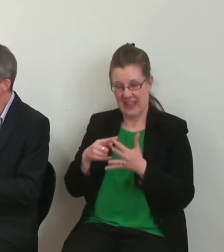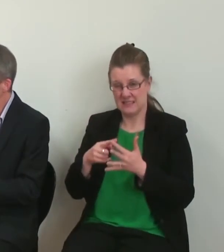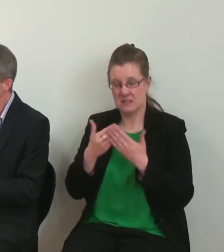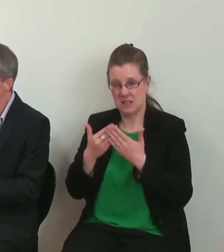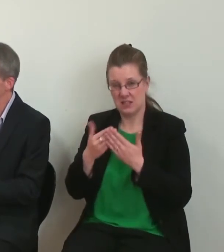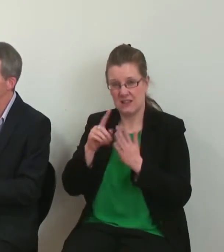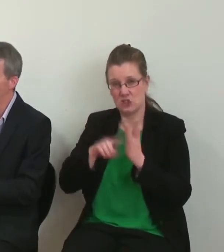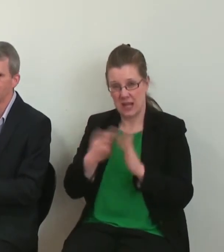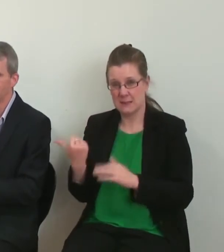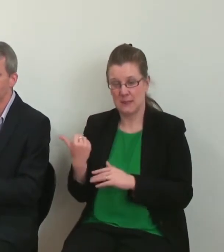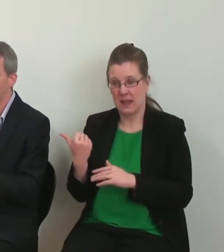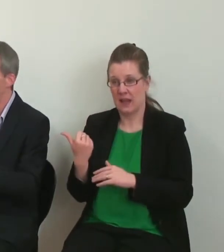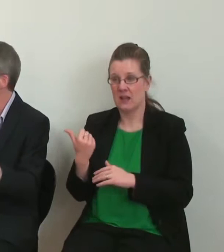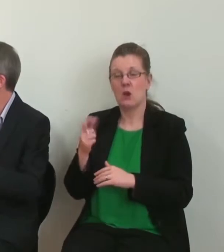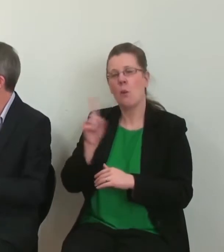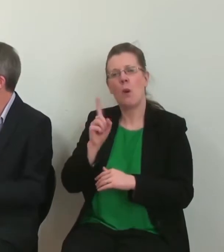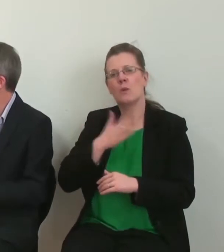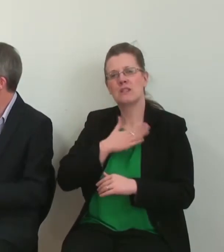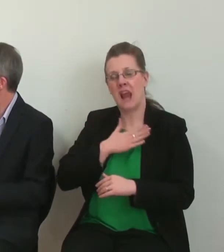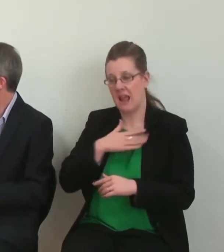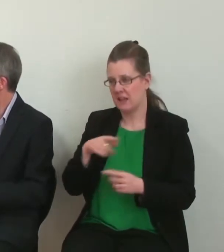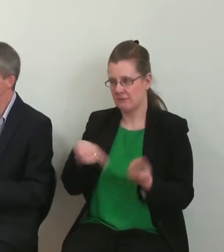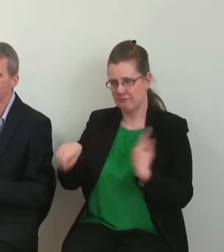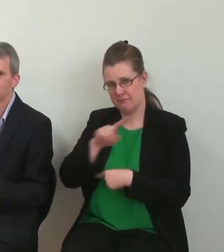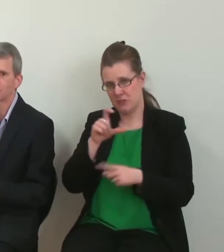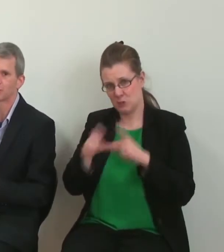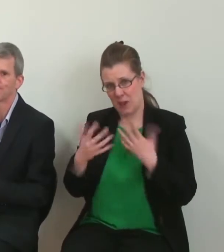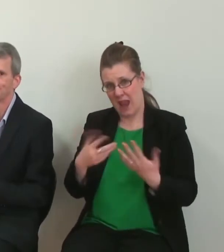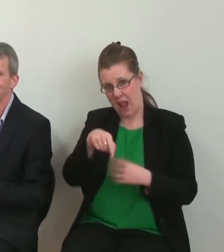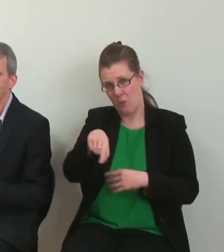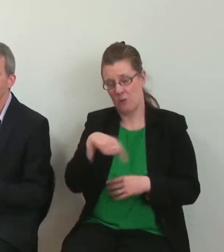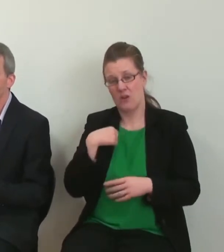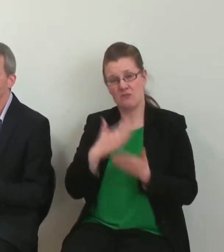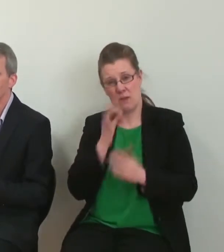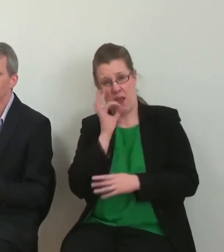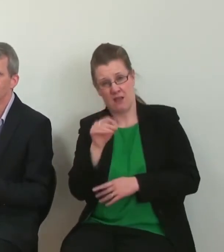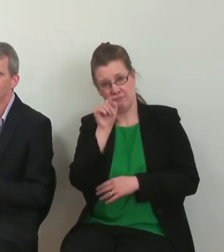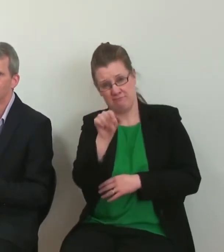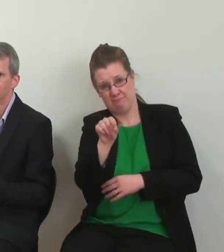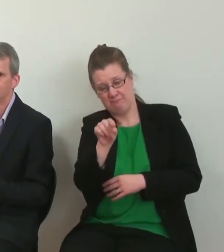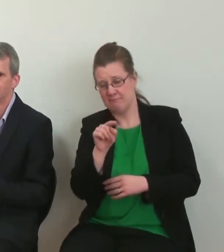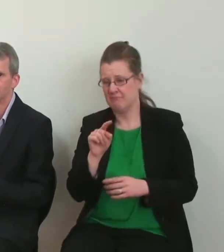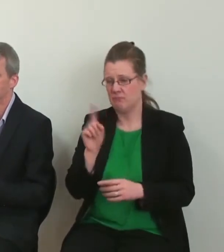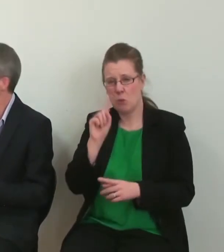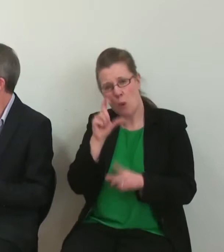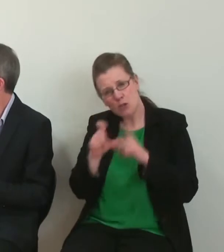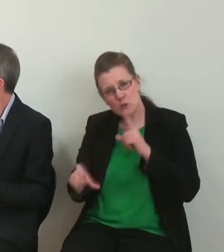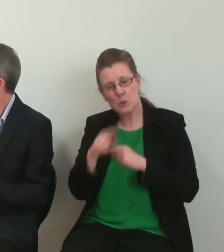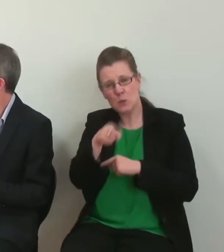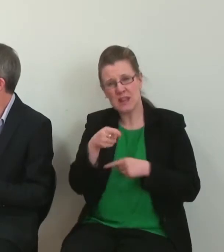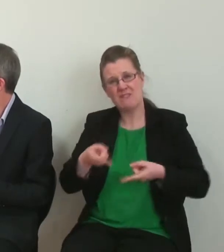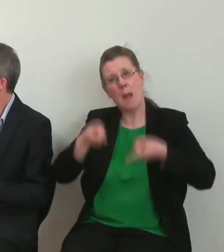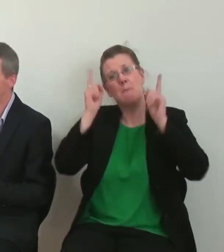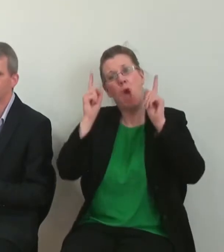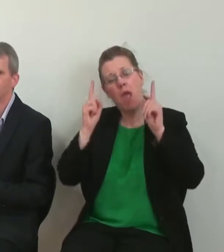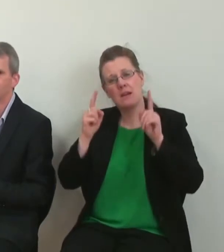Yeah. So what would you like the guys to do now? So it's really about what you would do as an employer to